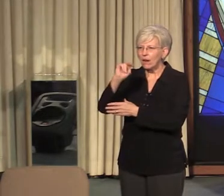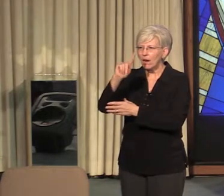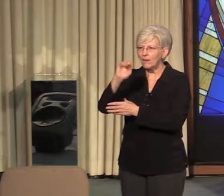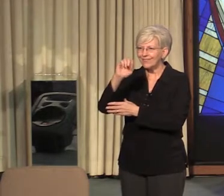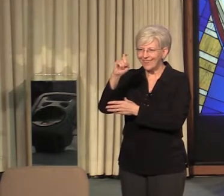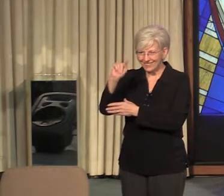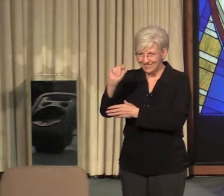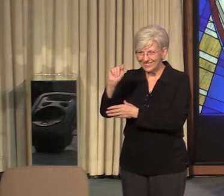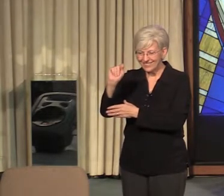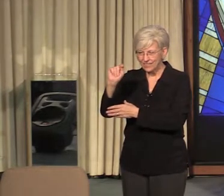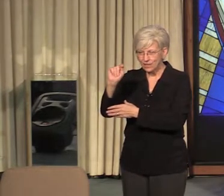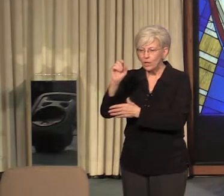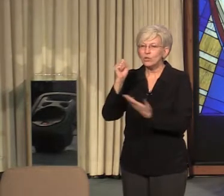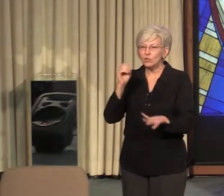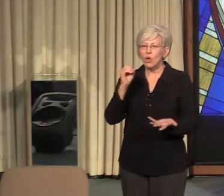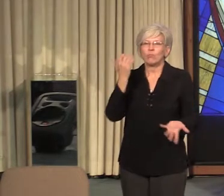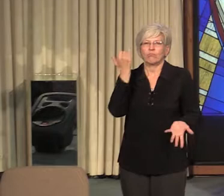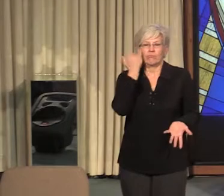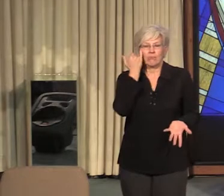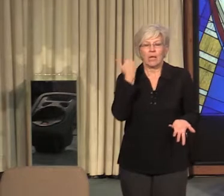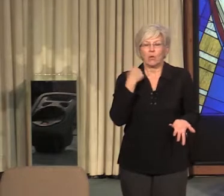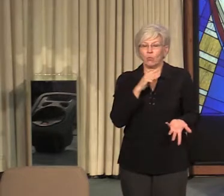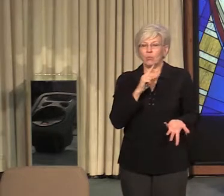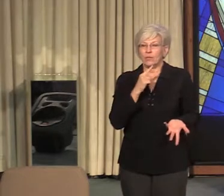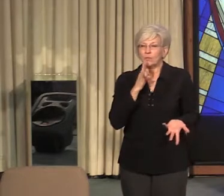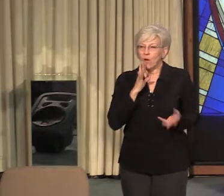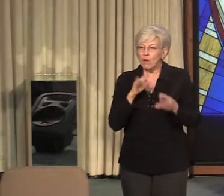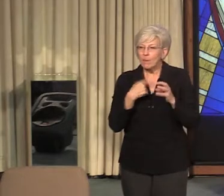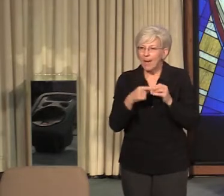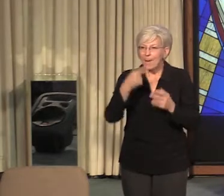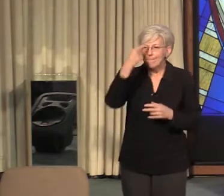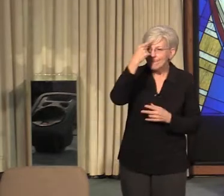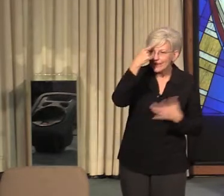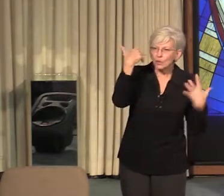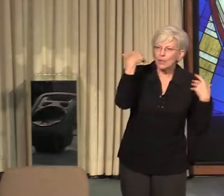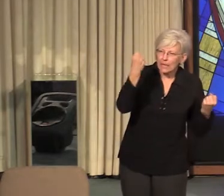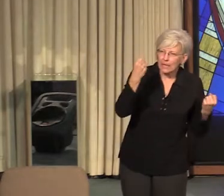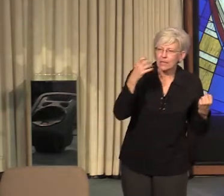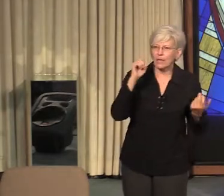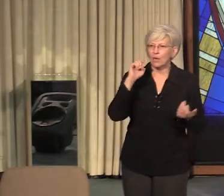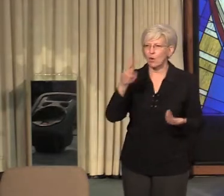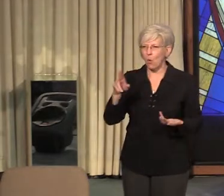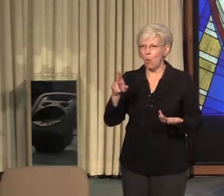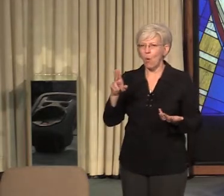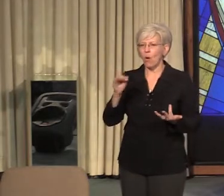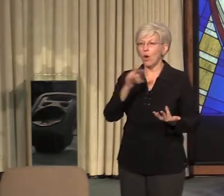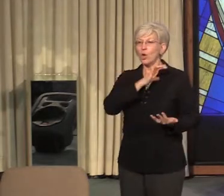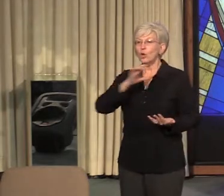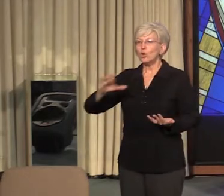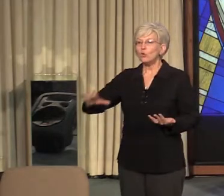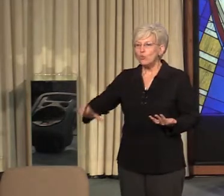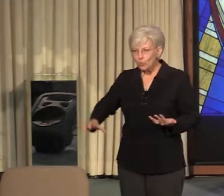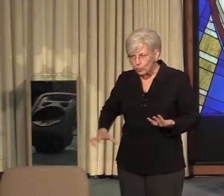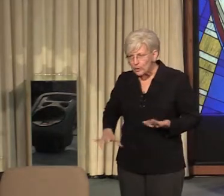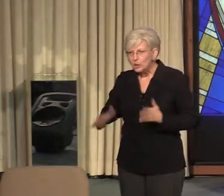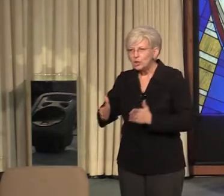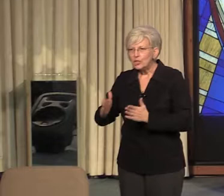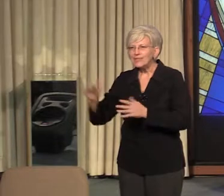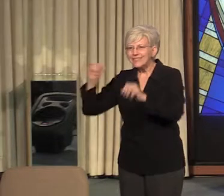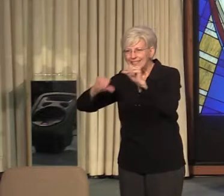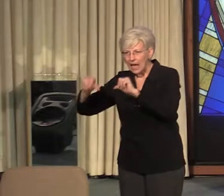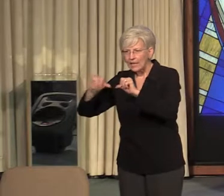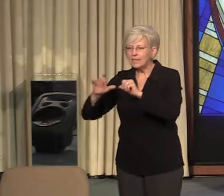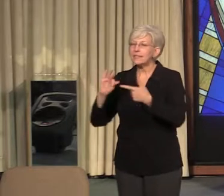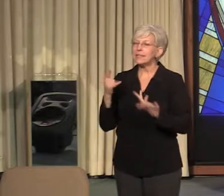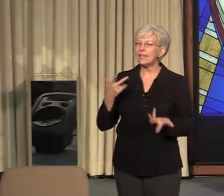talk about mental healing, when we talk about Christian Science, it is useful to remember that